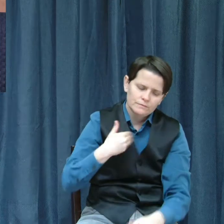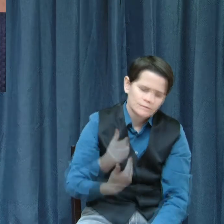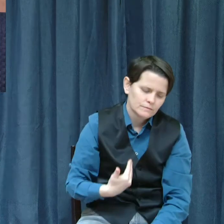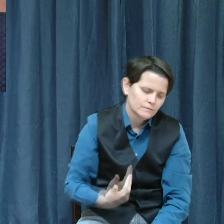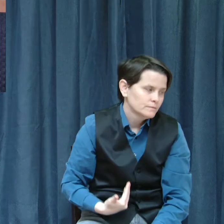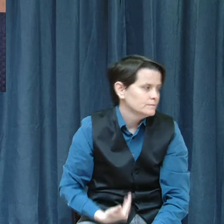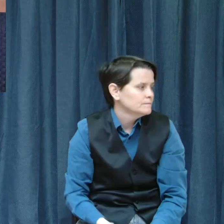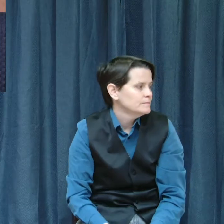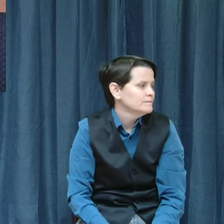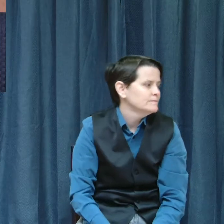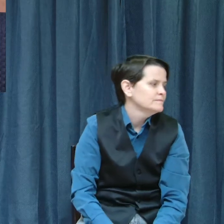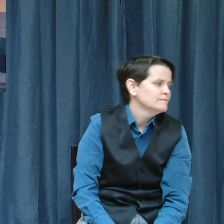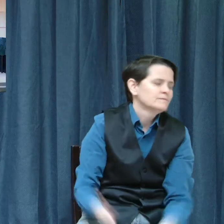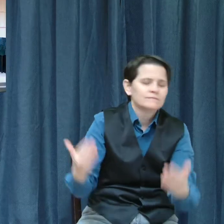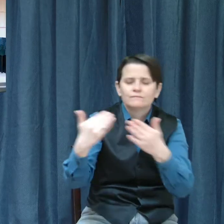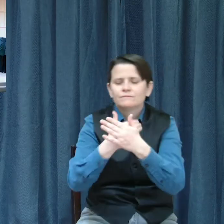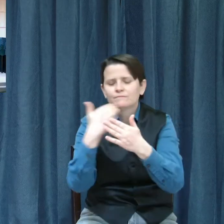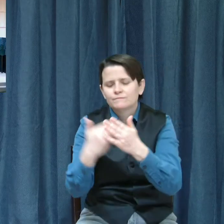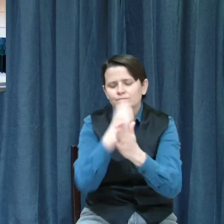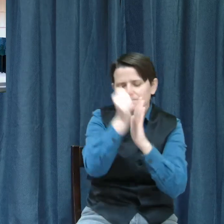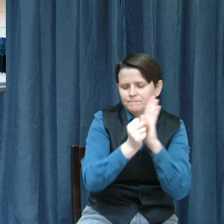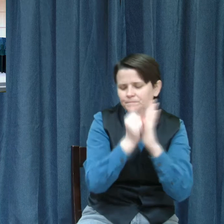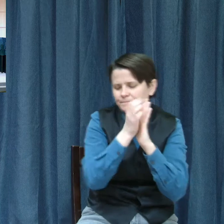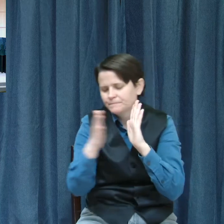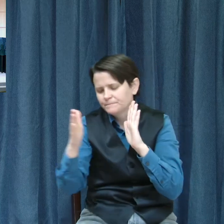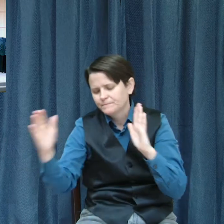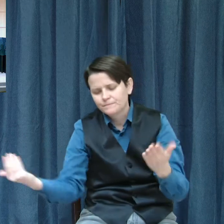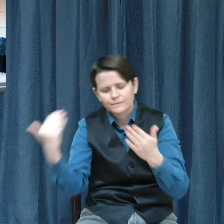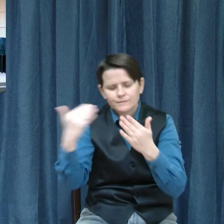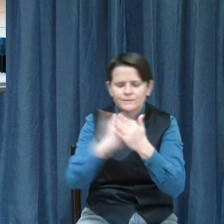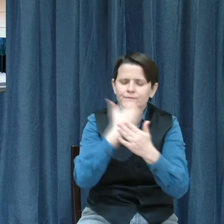It's a new season. It's a new